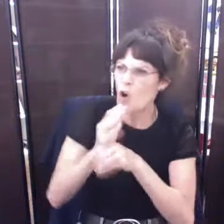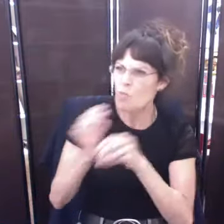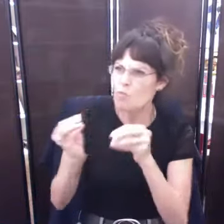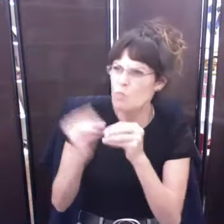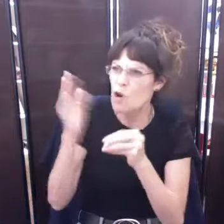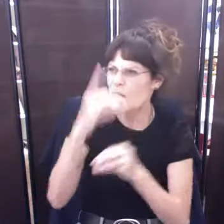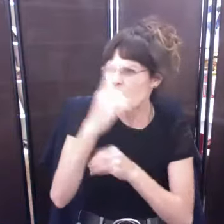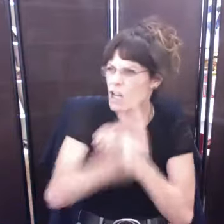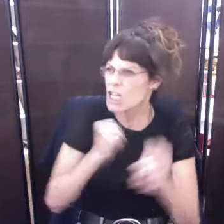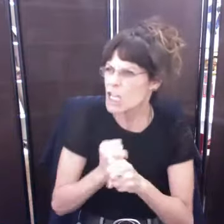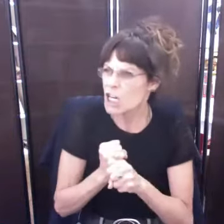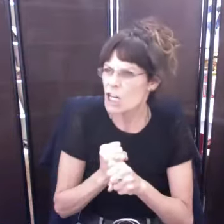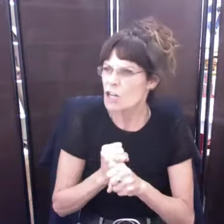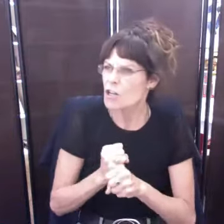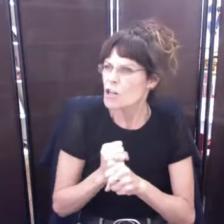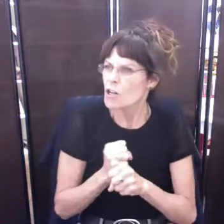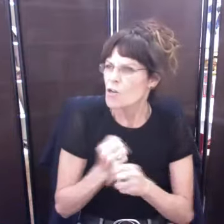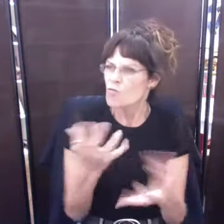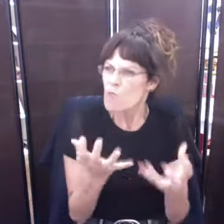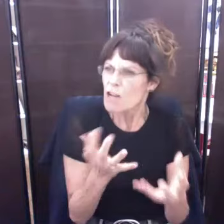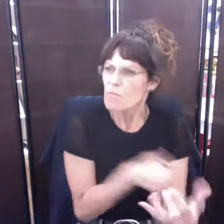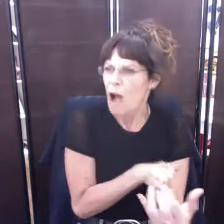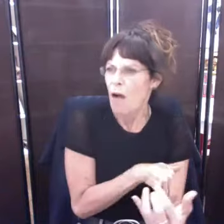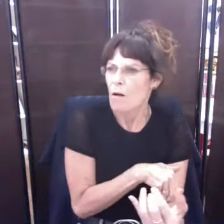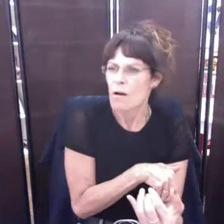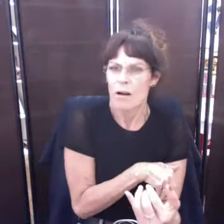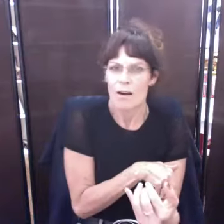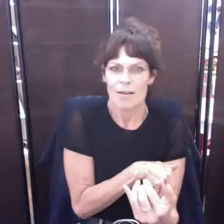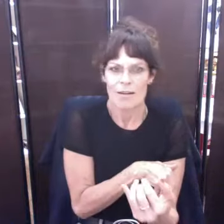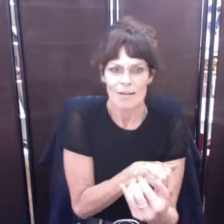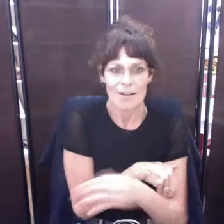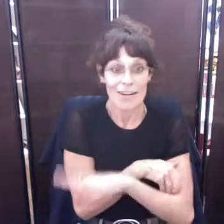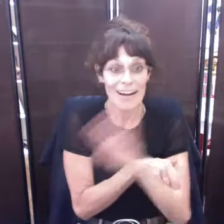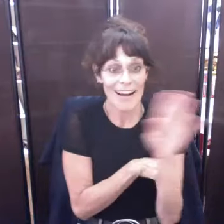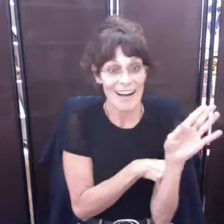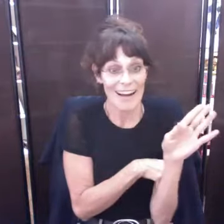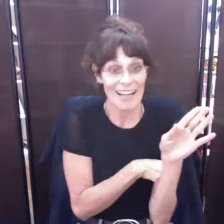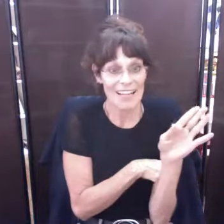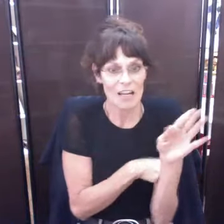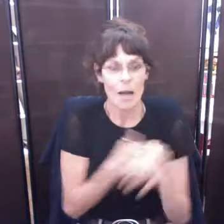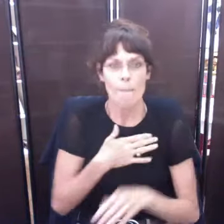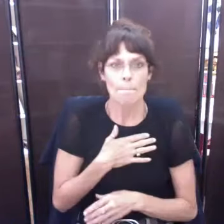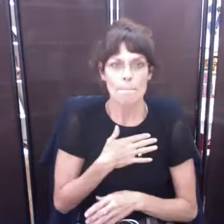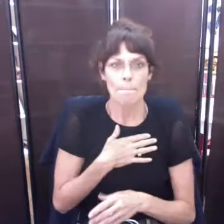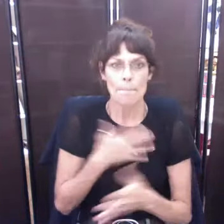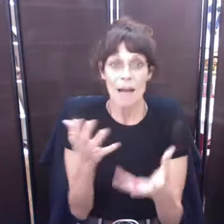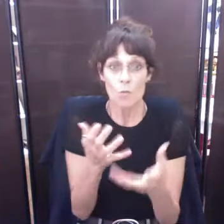deduced, hi guys, my willpower deduced the fact that I